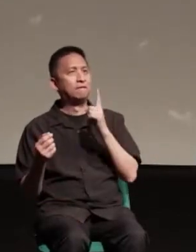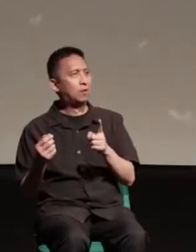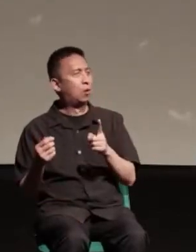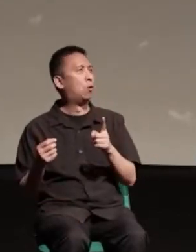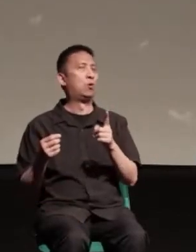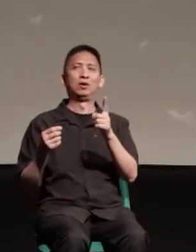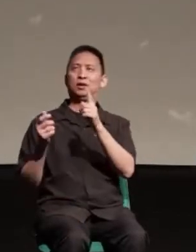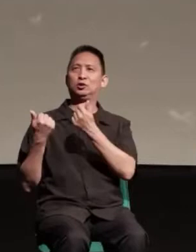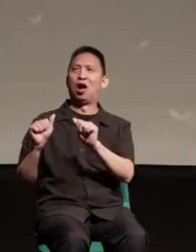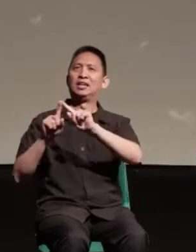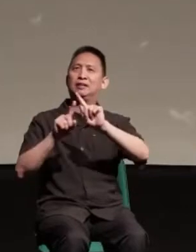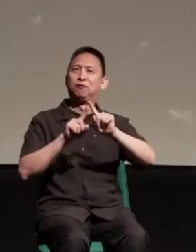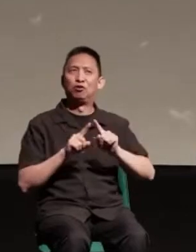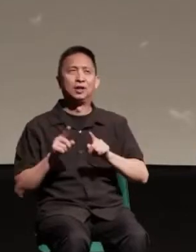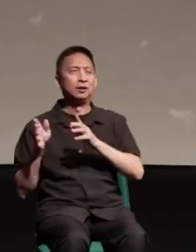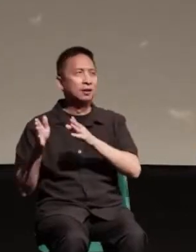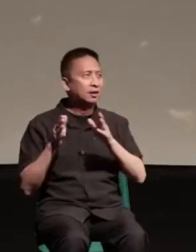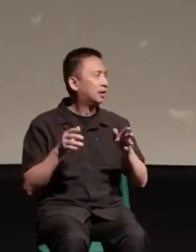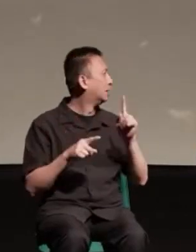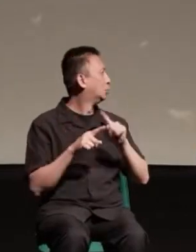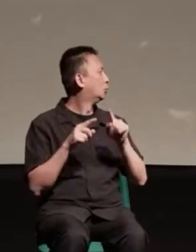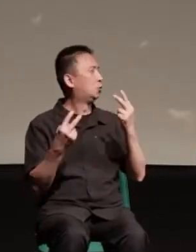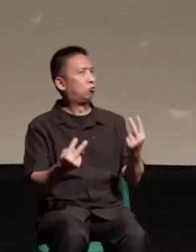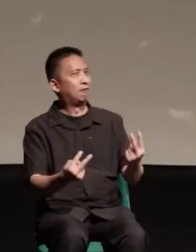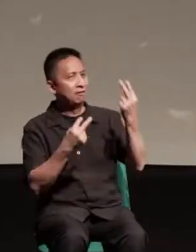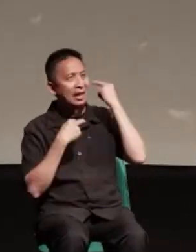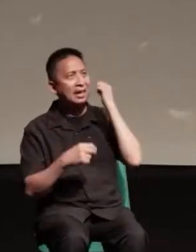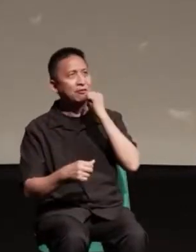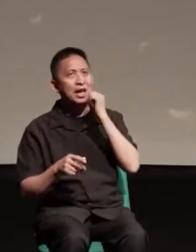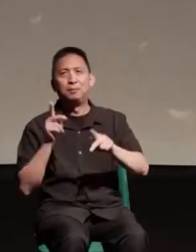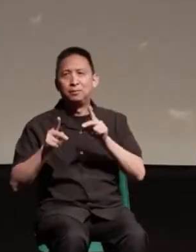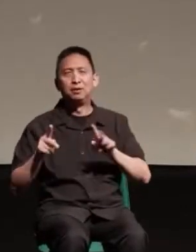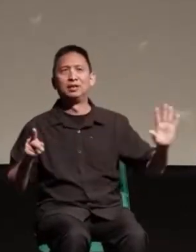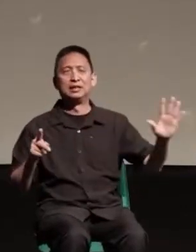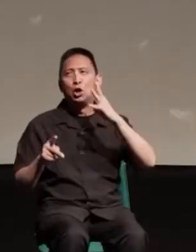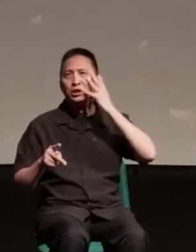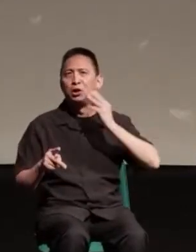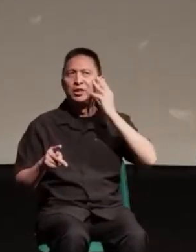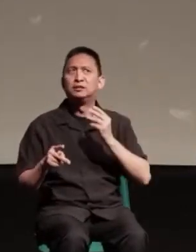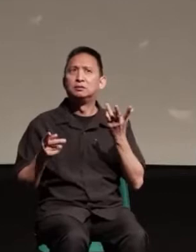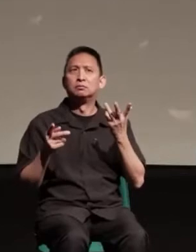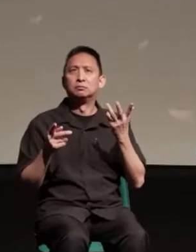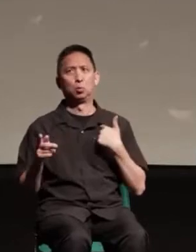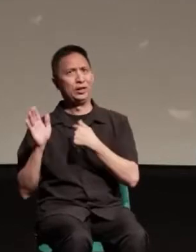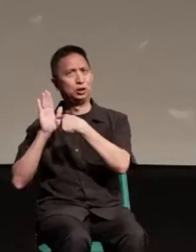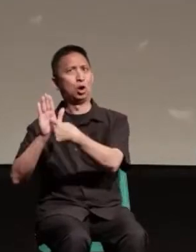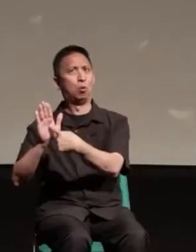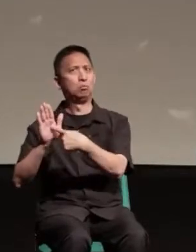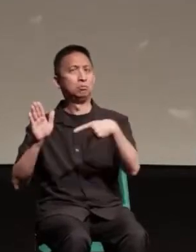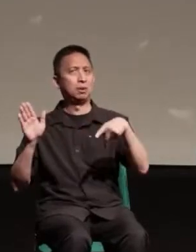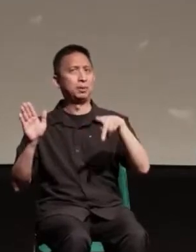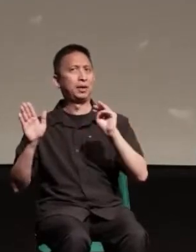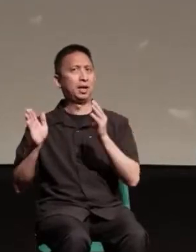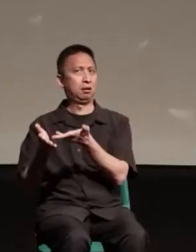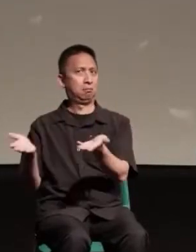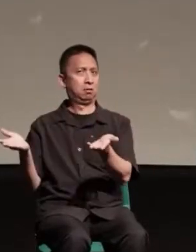drive movements, and to reflect everyday people and their experiences. And when it's through a